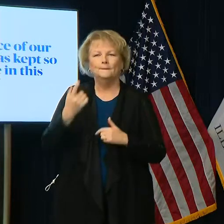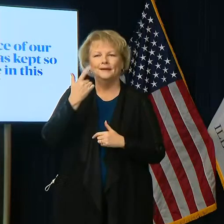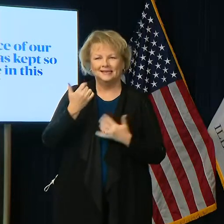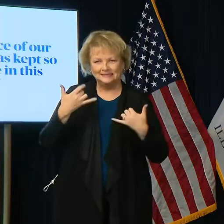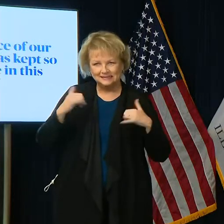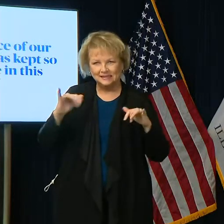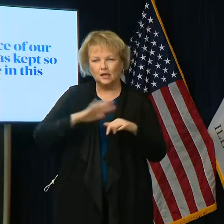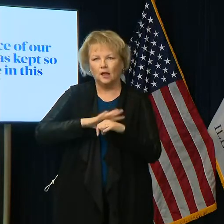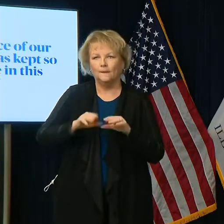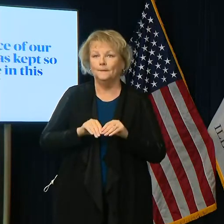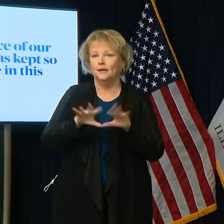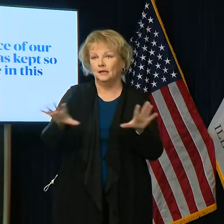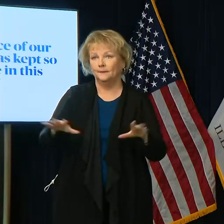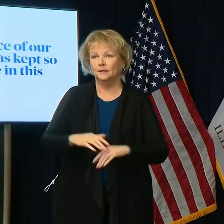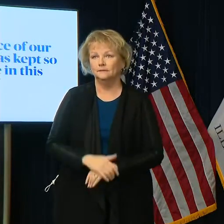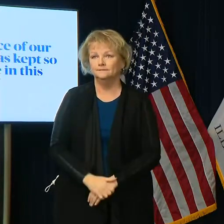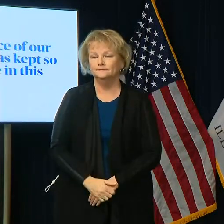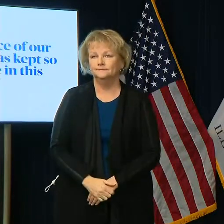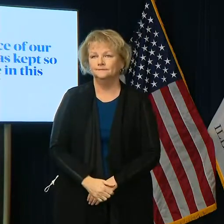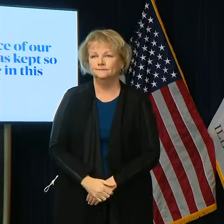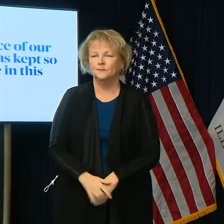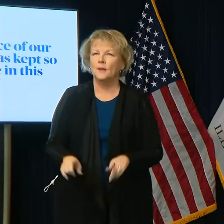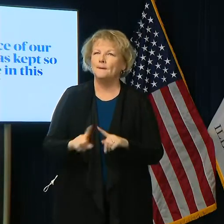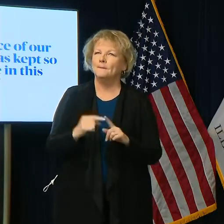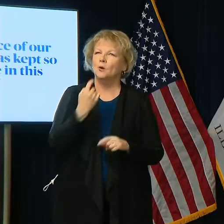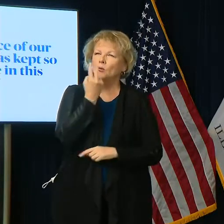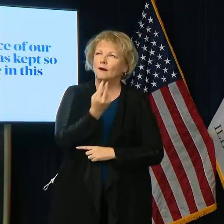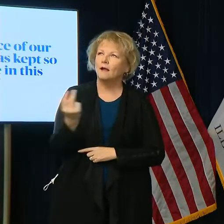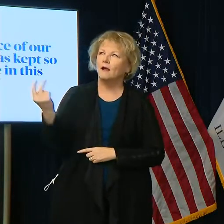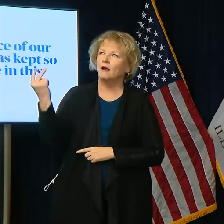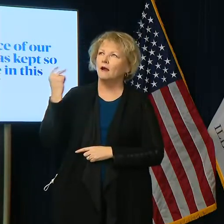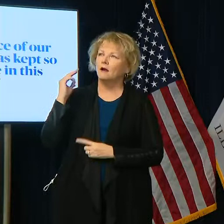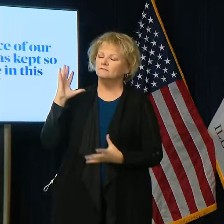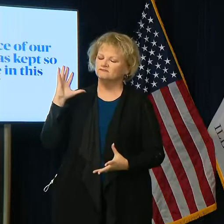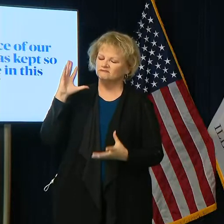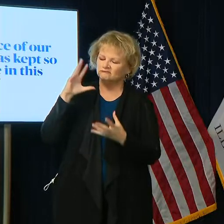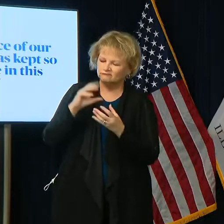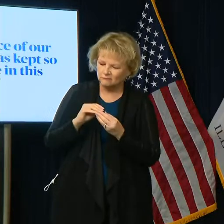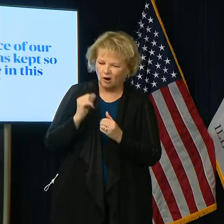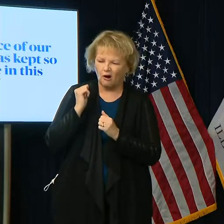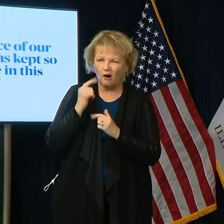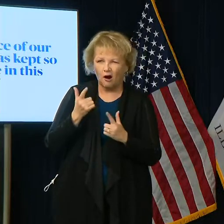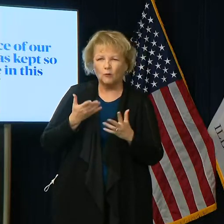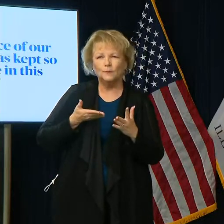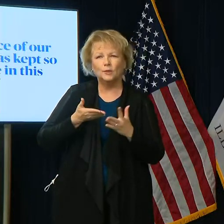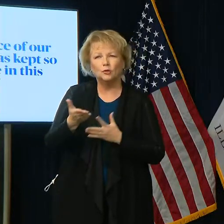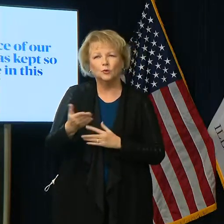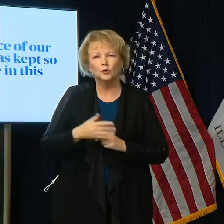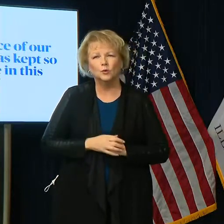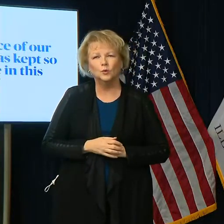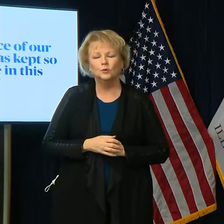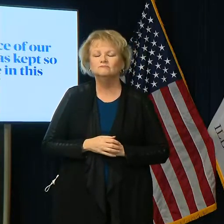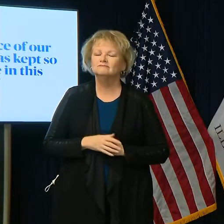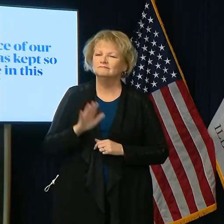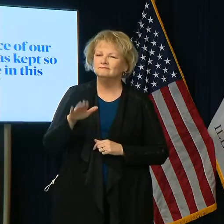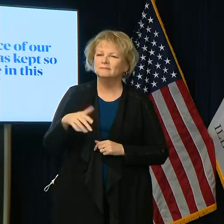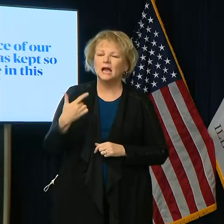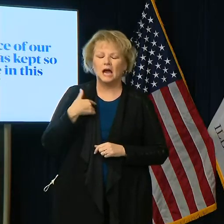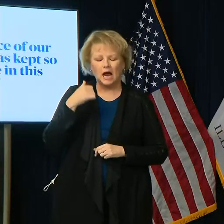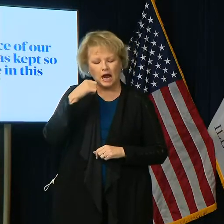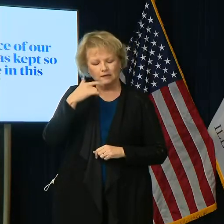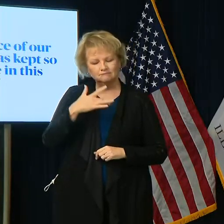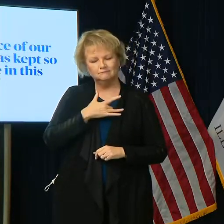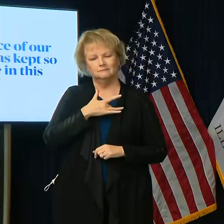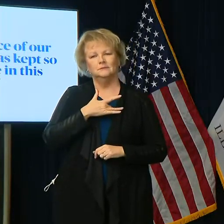not. But when I think of all things that we've been through, it also reminds me of